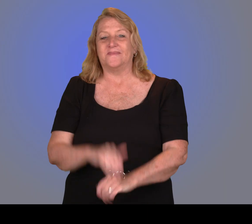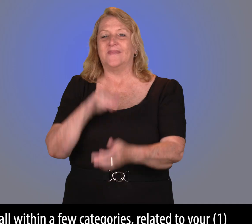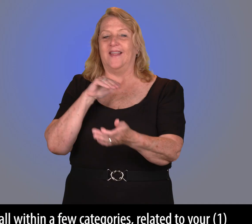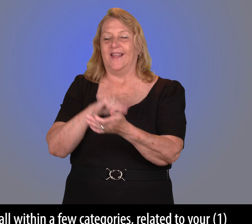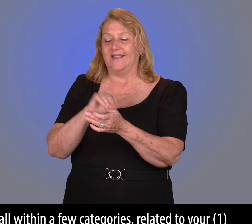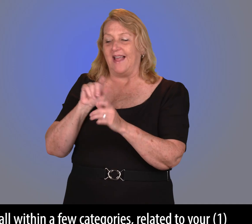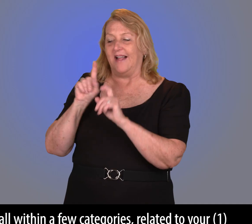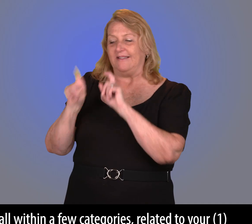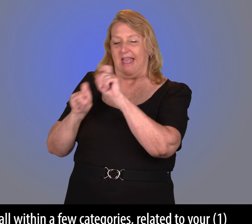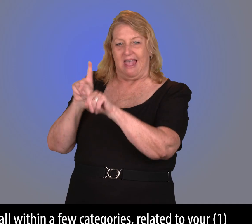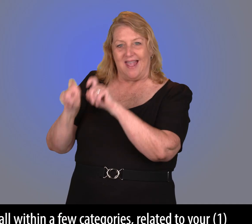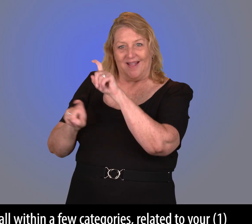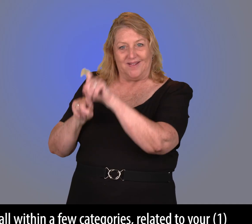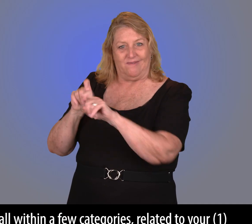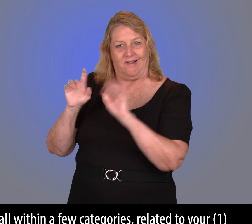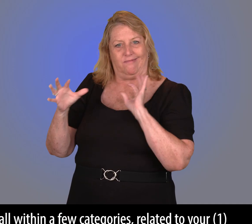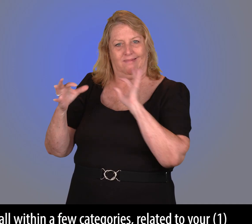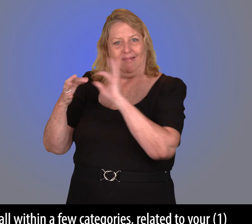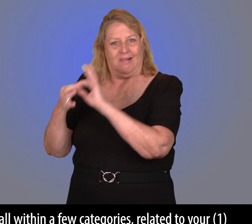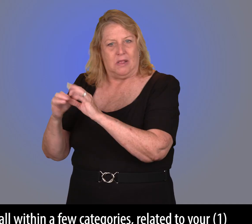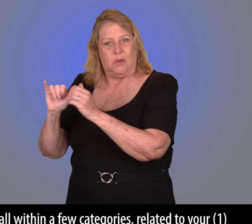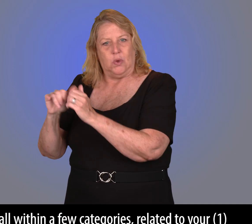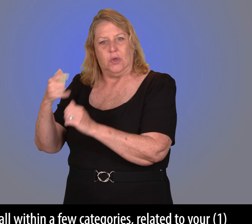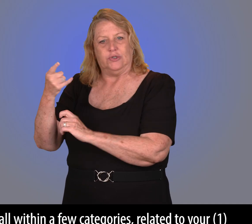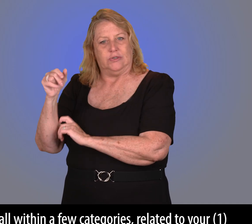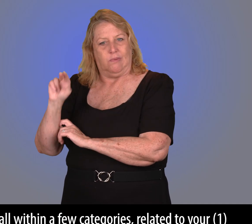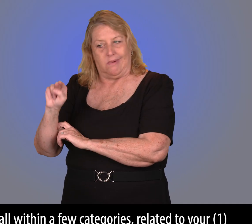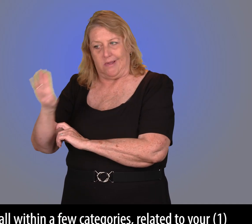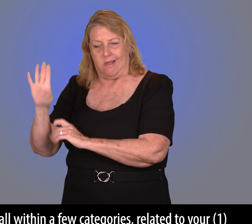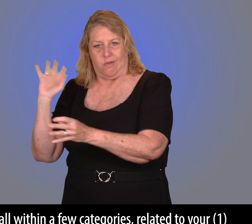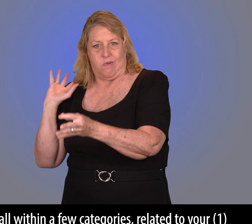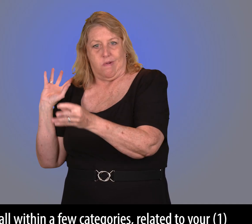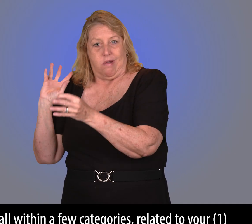The questions generally fall within a few categories